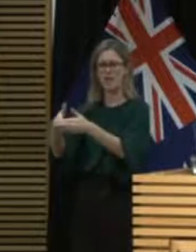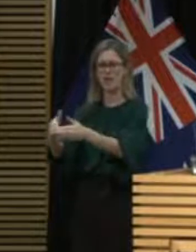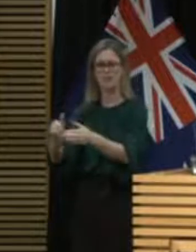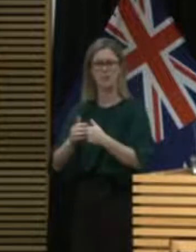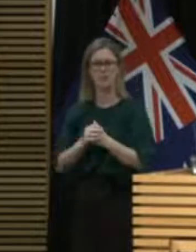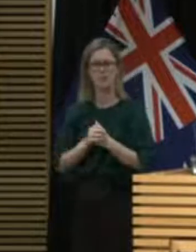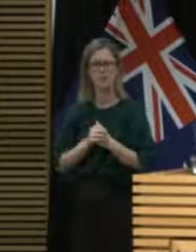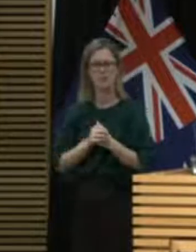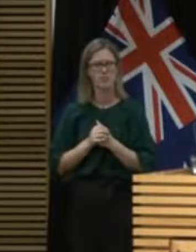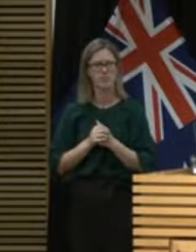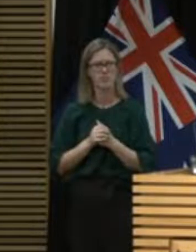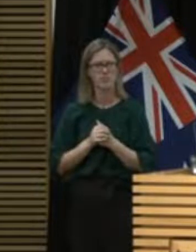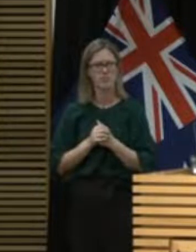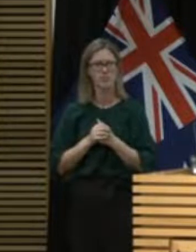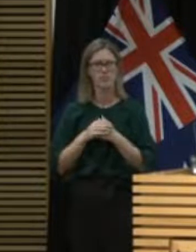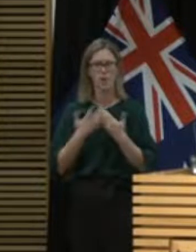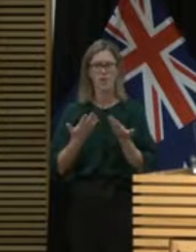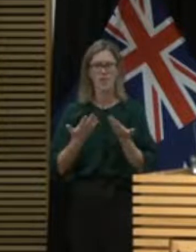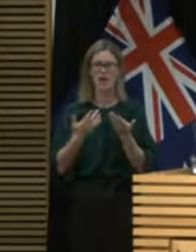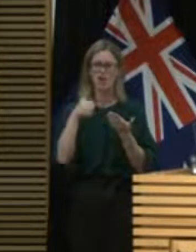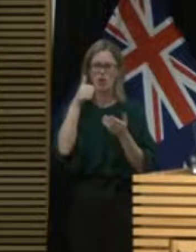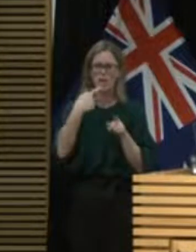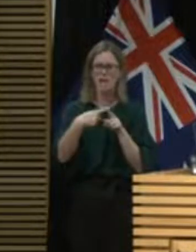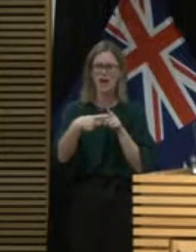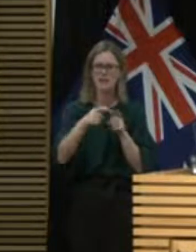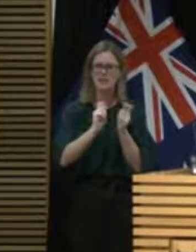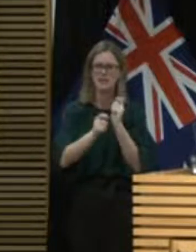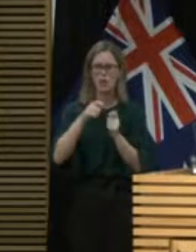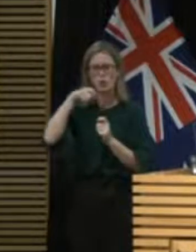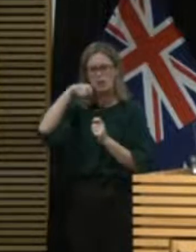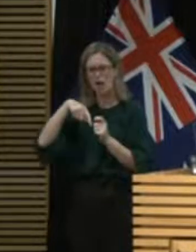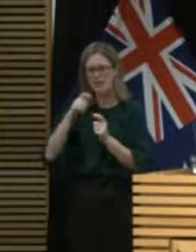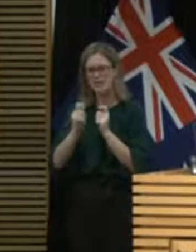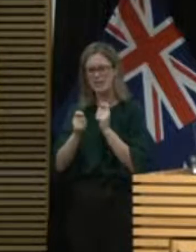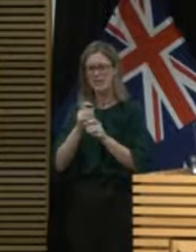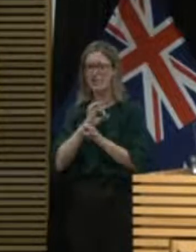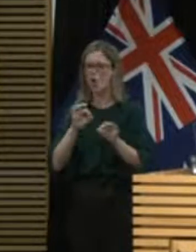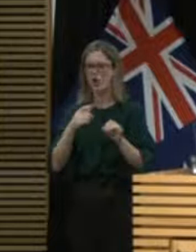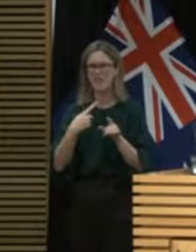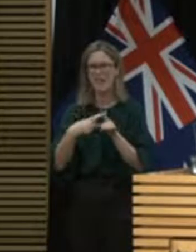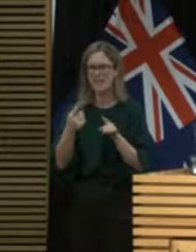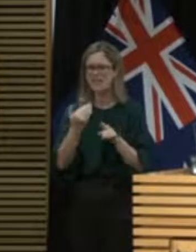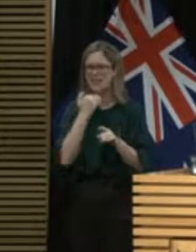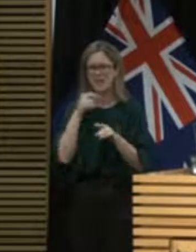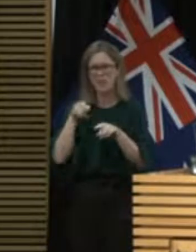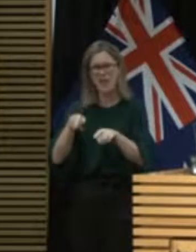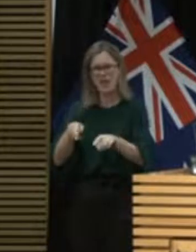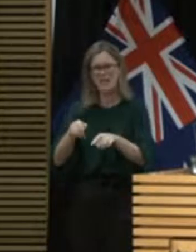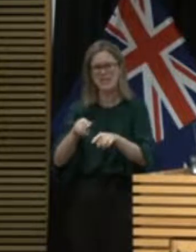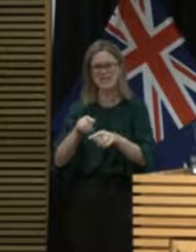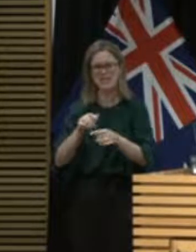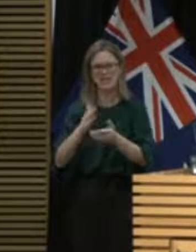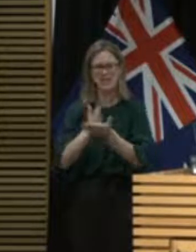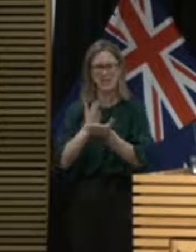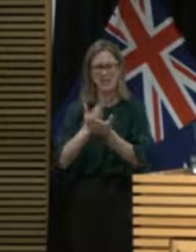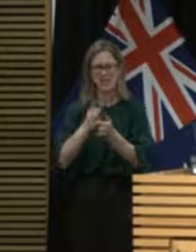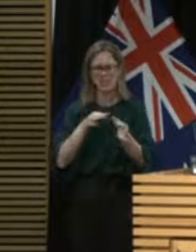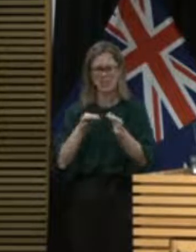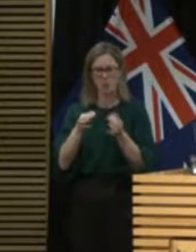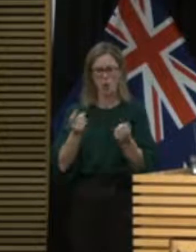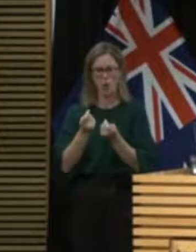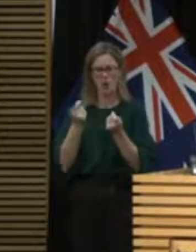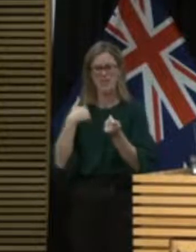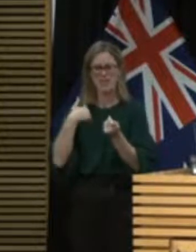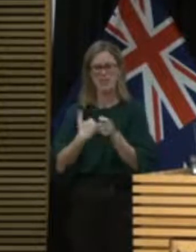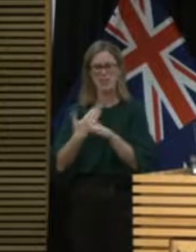label, antigen testing and saliva testing is not quite as rapid as it may appear. So logistically, the easiest way to do it was